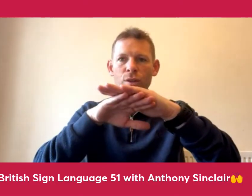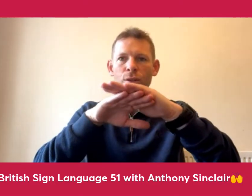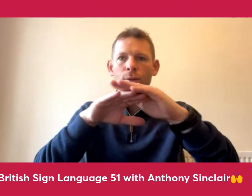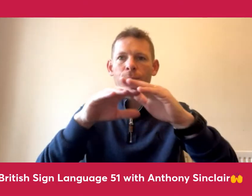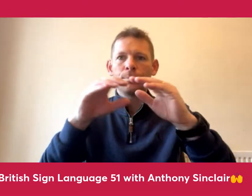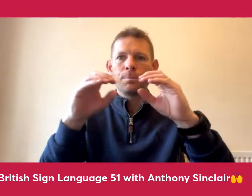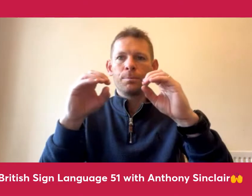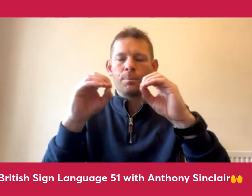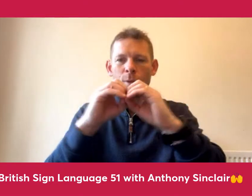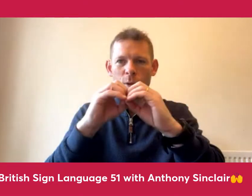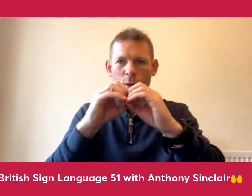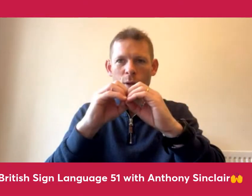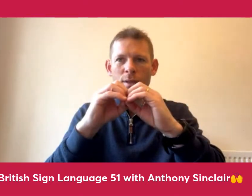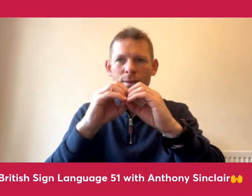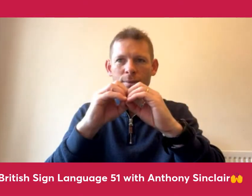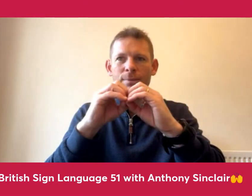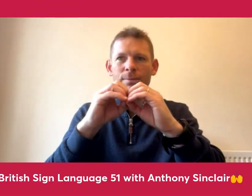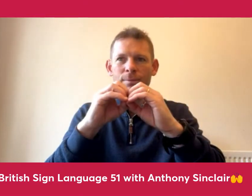or full board,